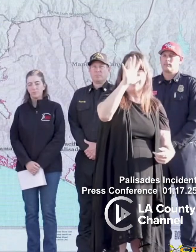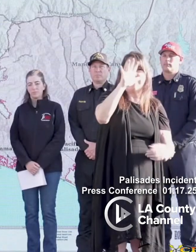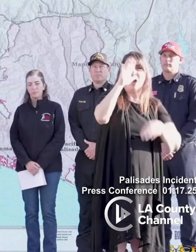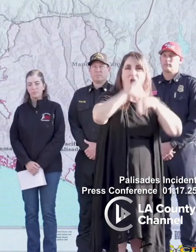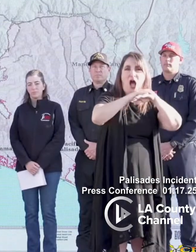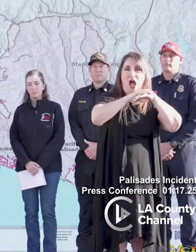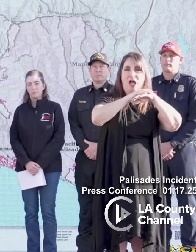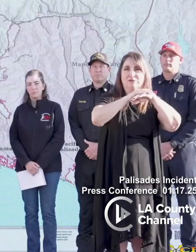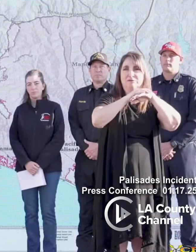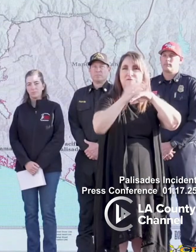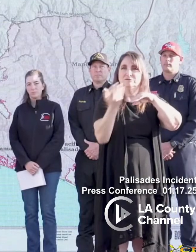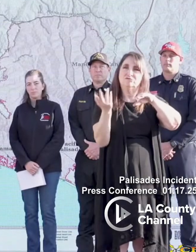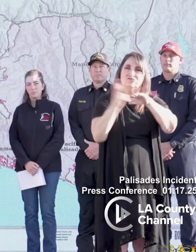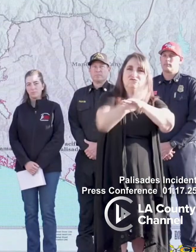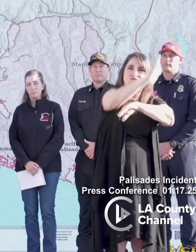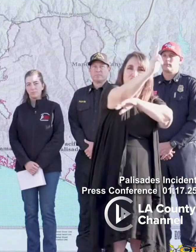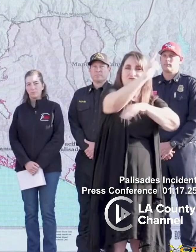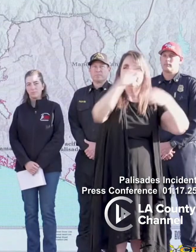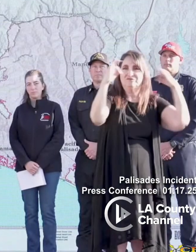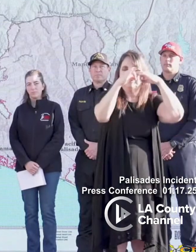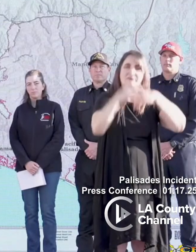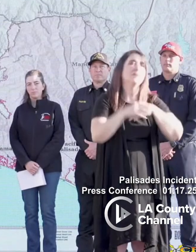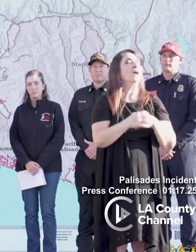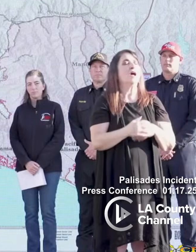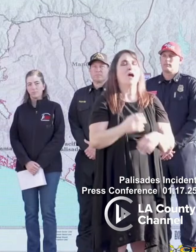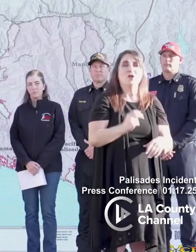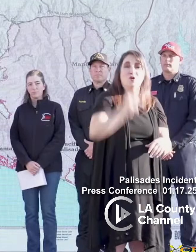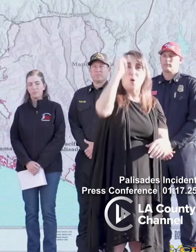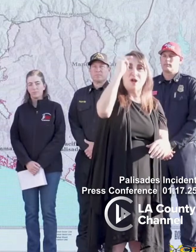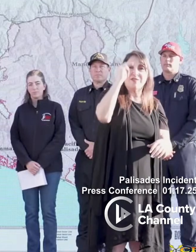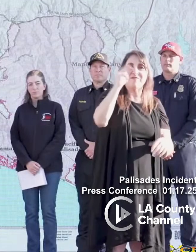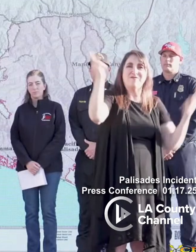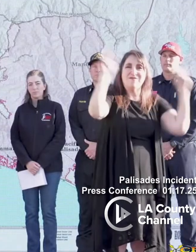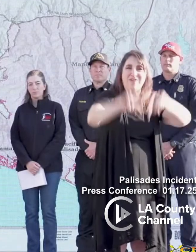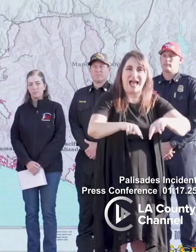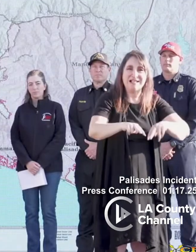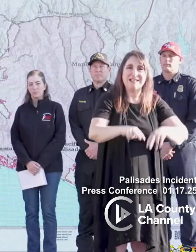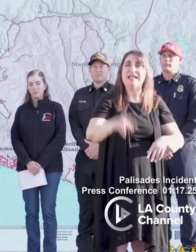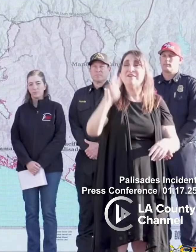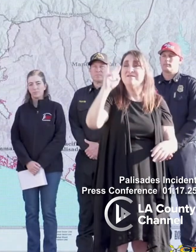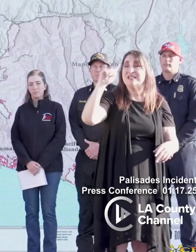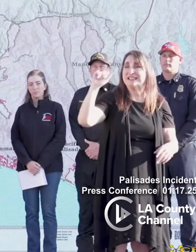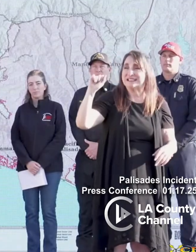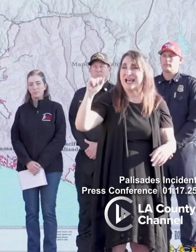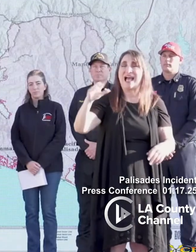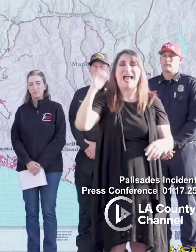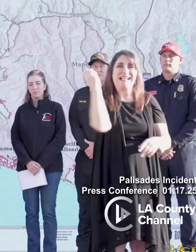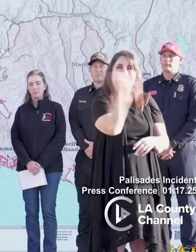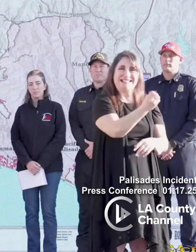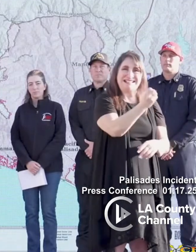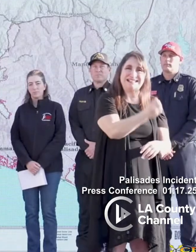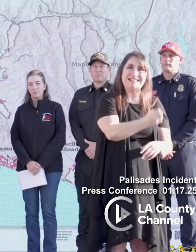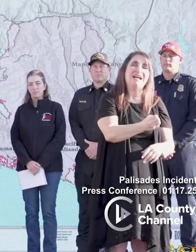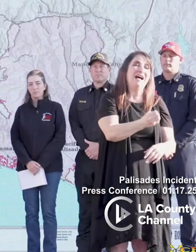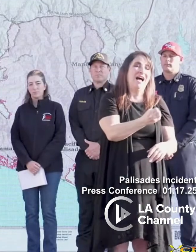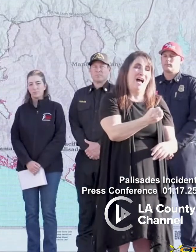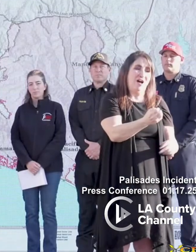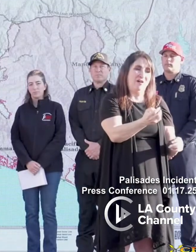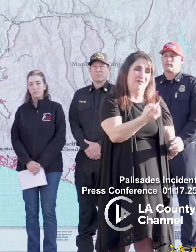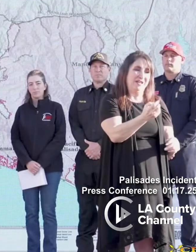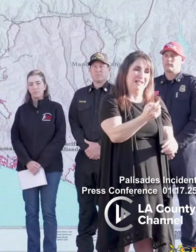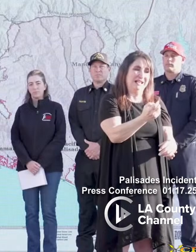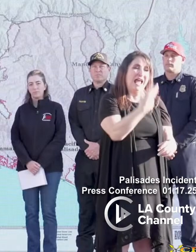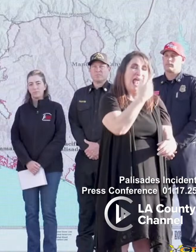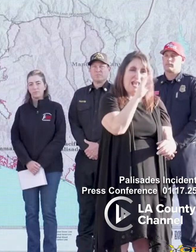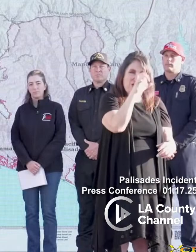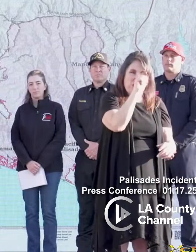South of Ventura Boulevard to north of Valley Vista Boulevard, and east of Havenhurst Avenue to the 405.